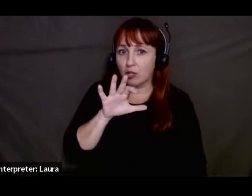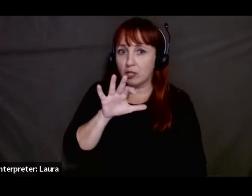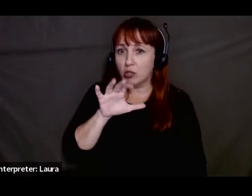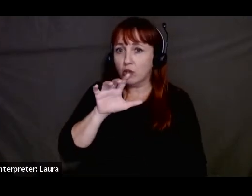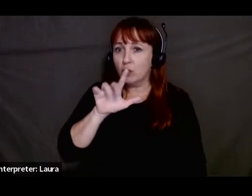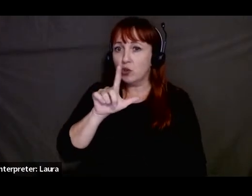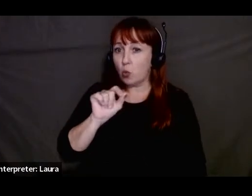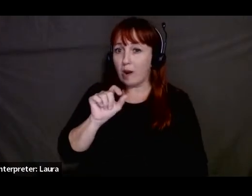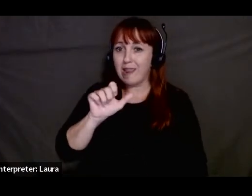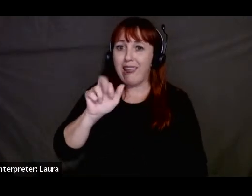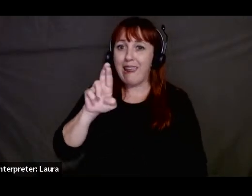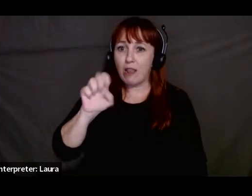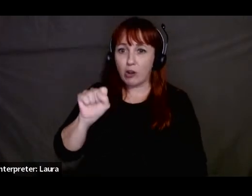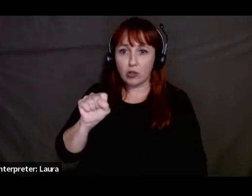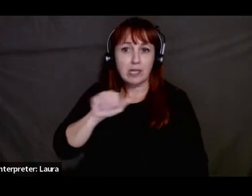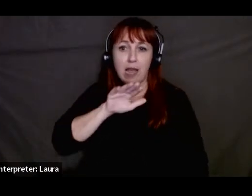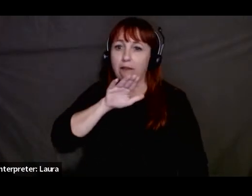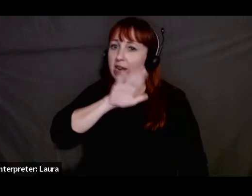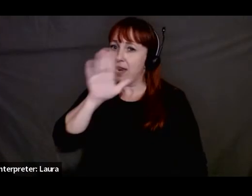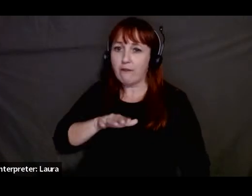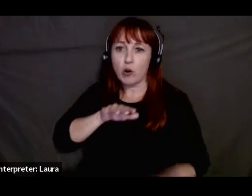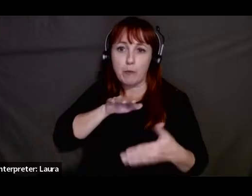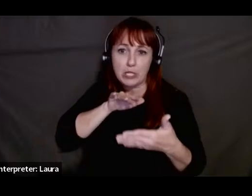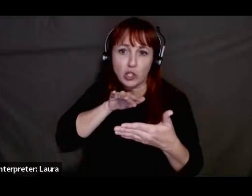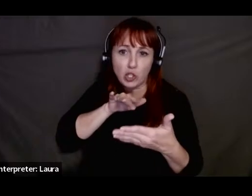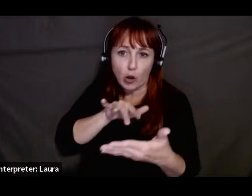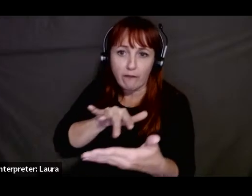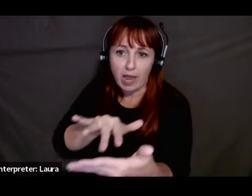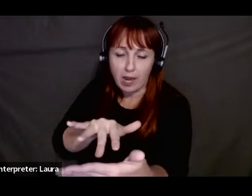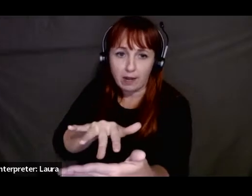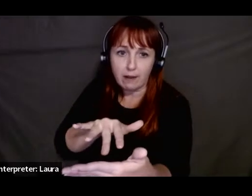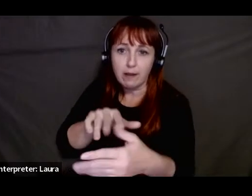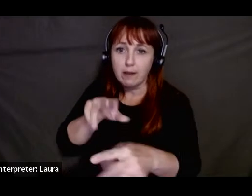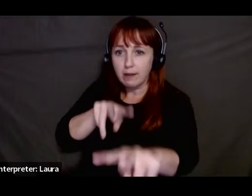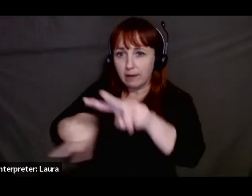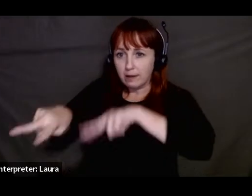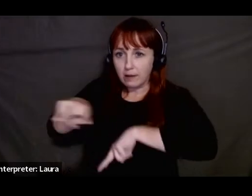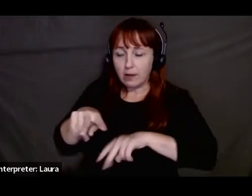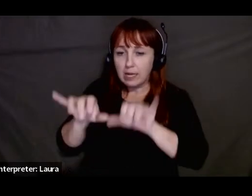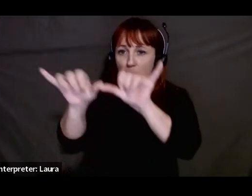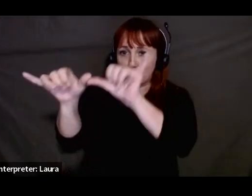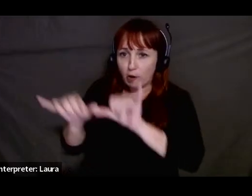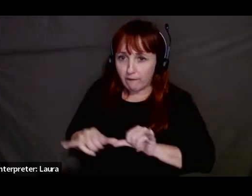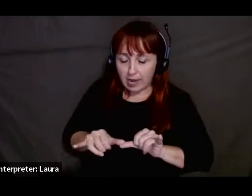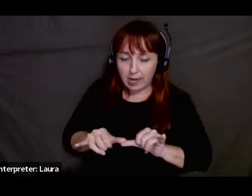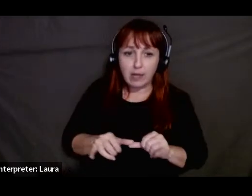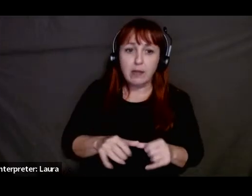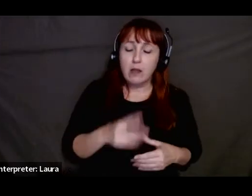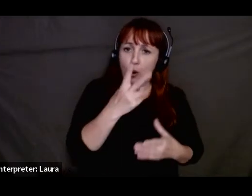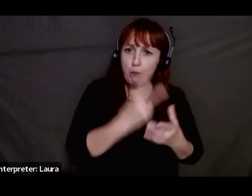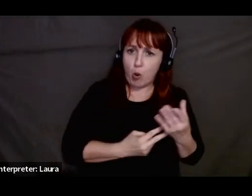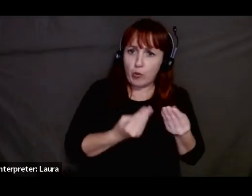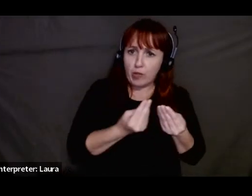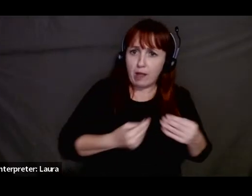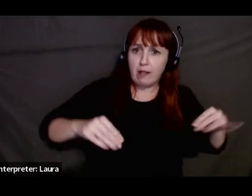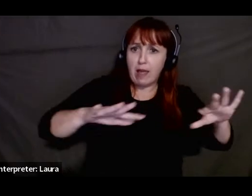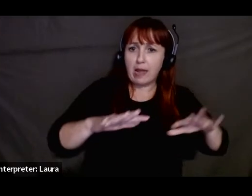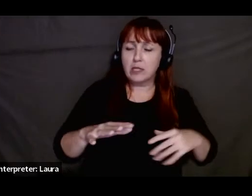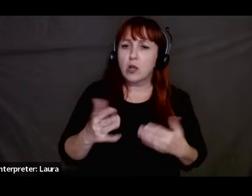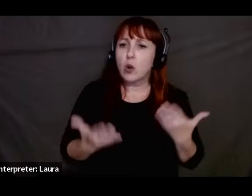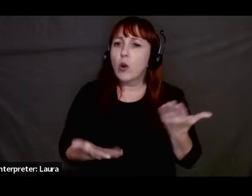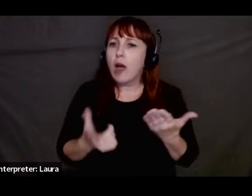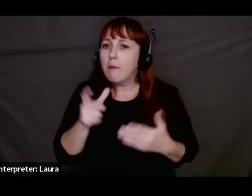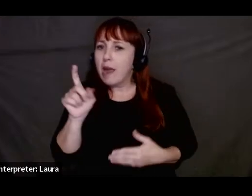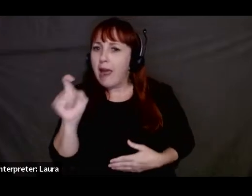11,920 acres have not been surveyed. In regards to both surveyed and unsurveyed lands, what people or kupuna have you